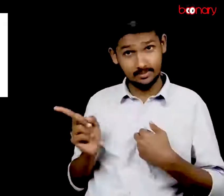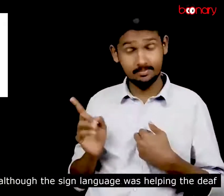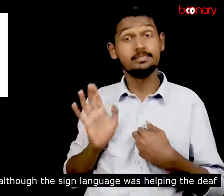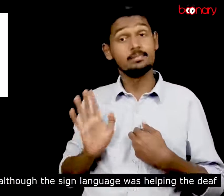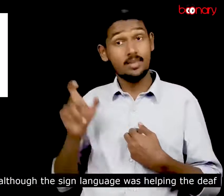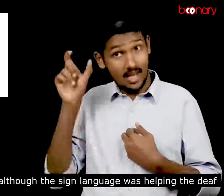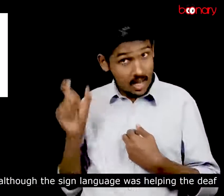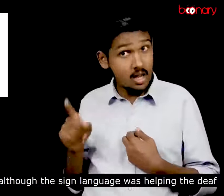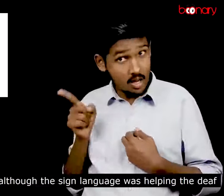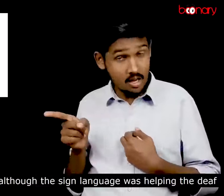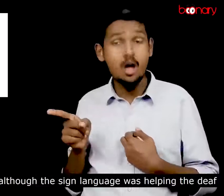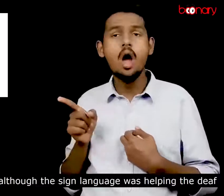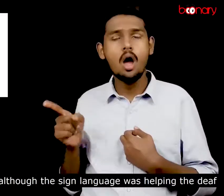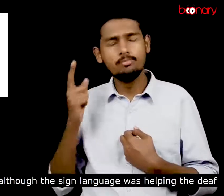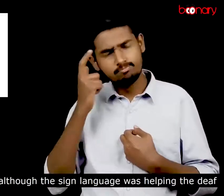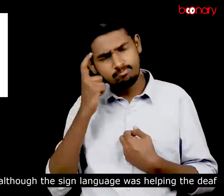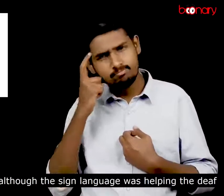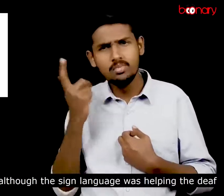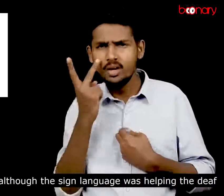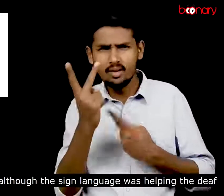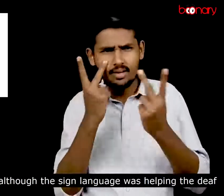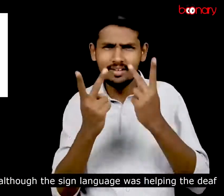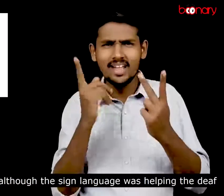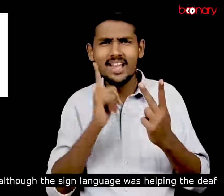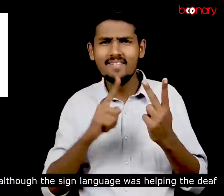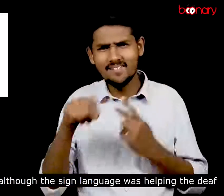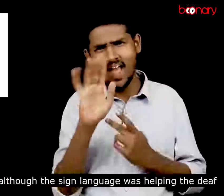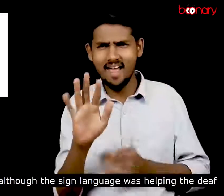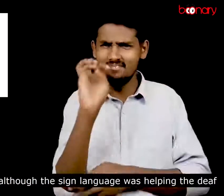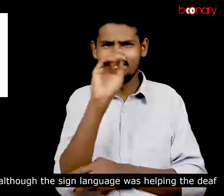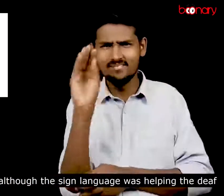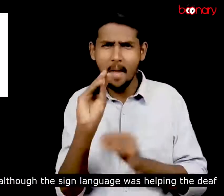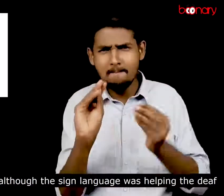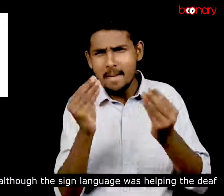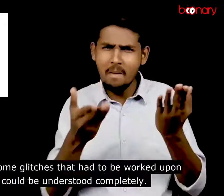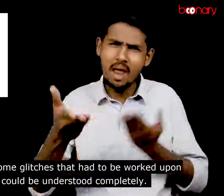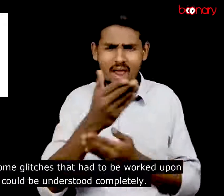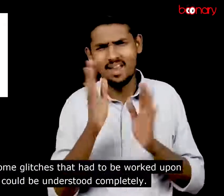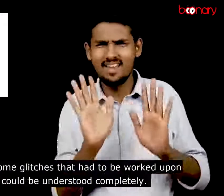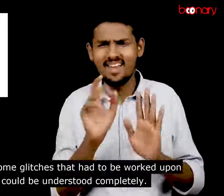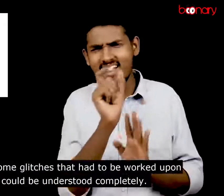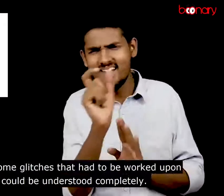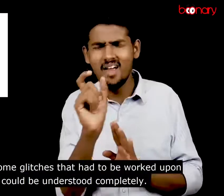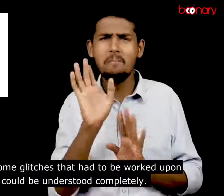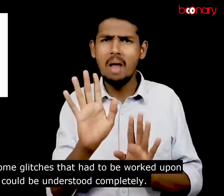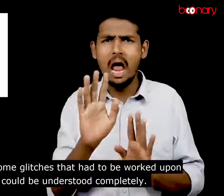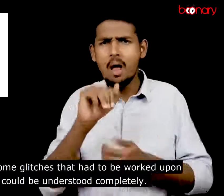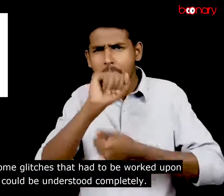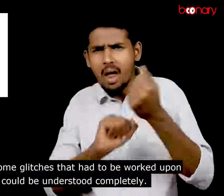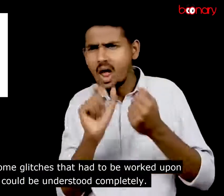He observed that although the sign language was helping the deaf, but there were some